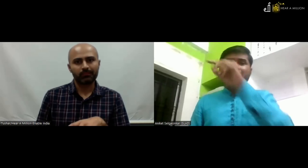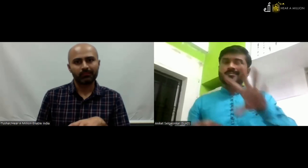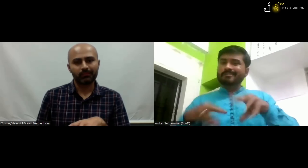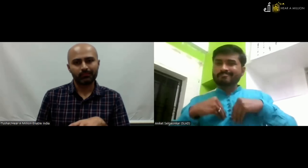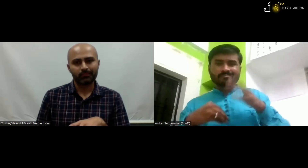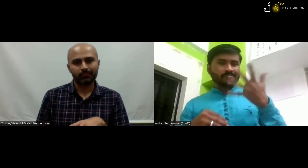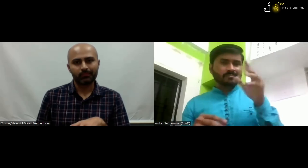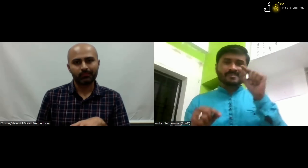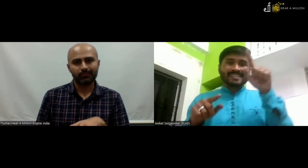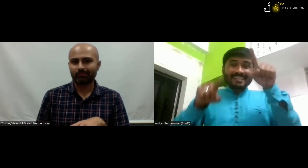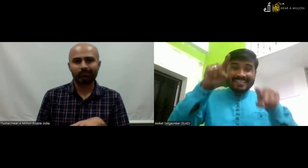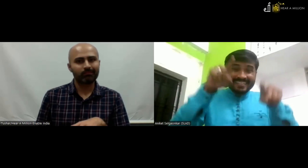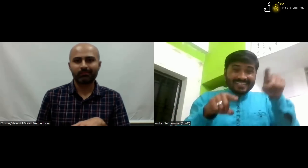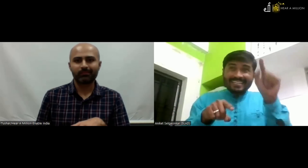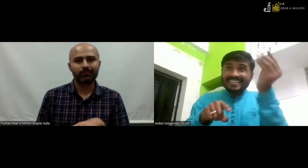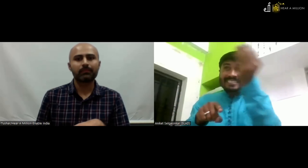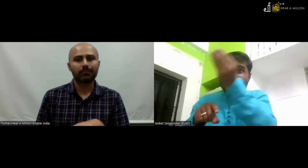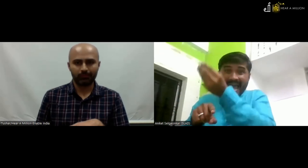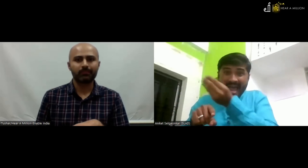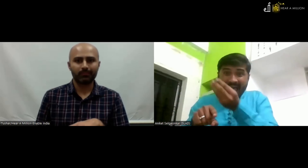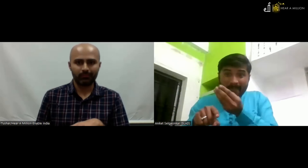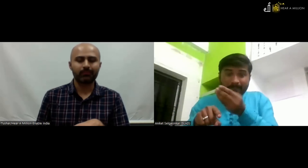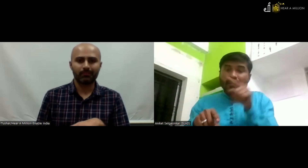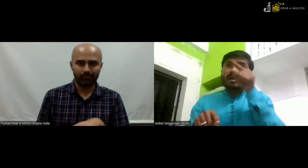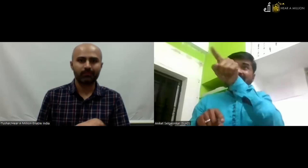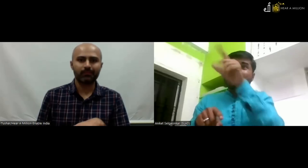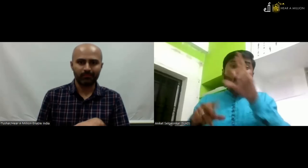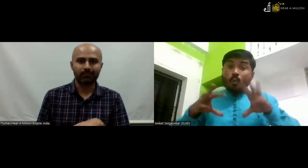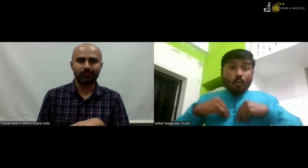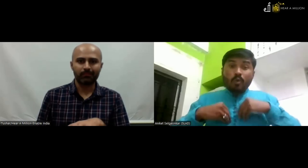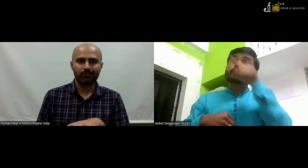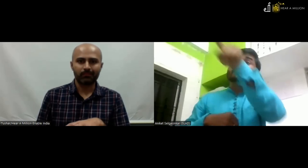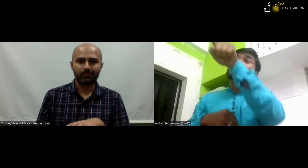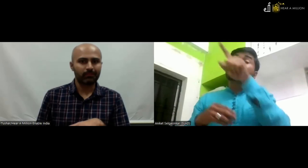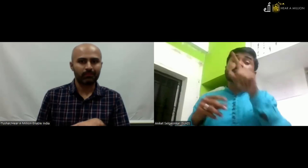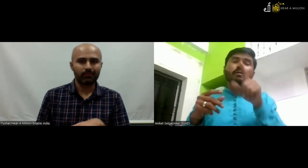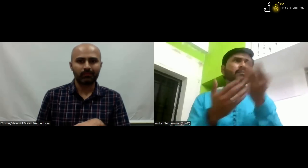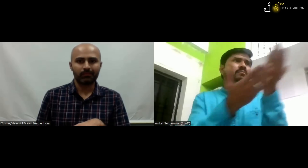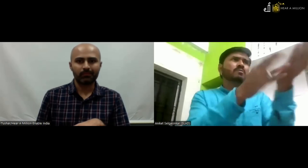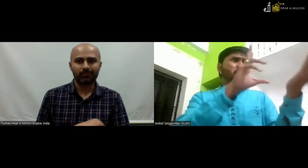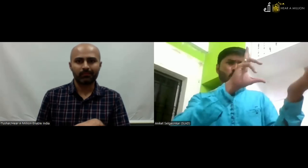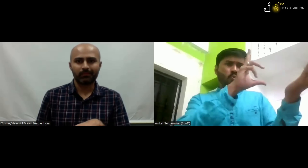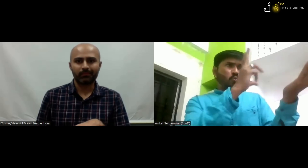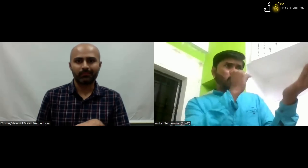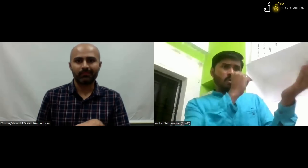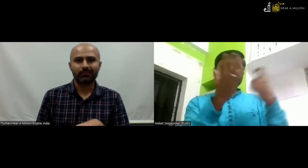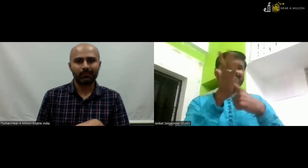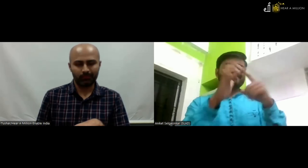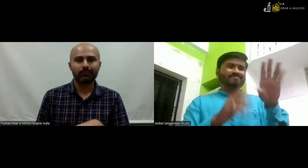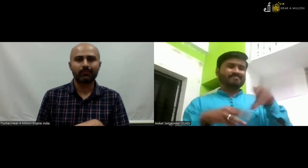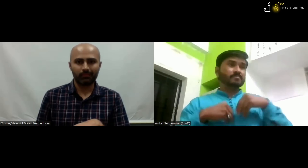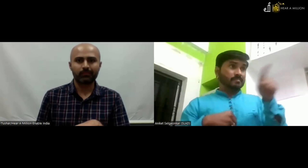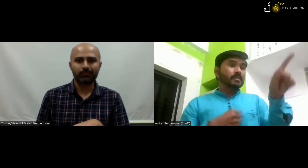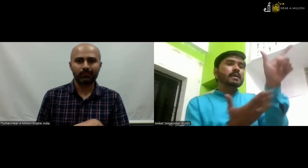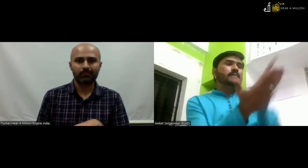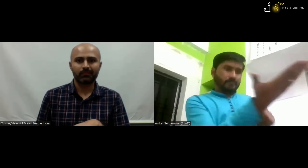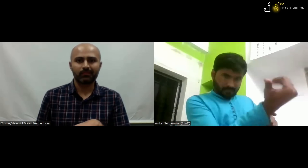70 to 80% hearing loss, they might not getting the license. So